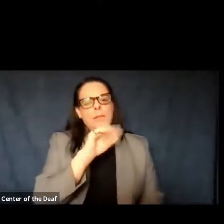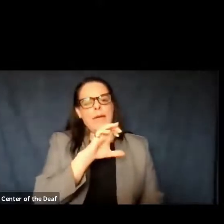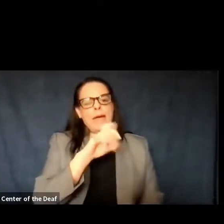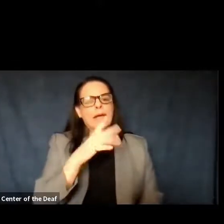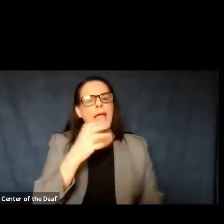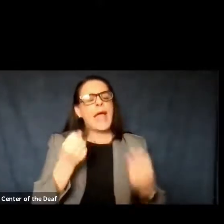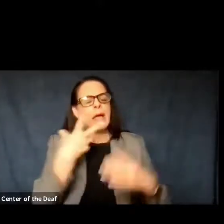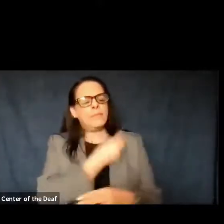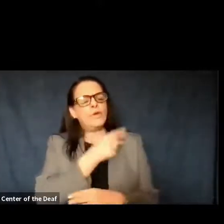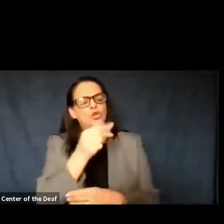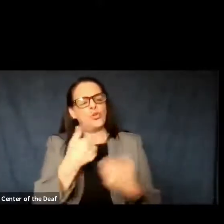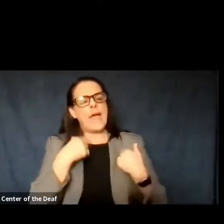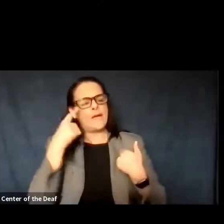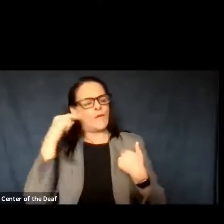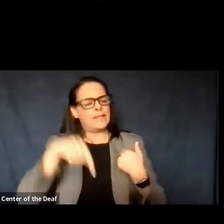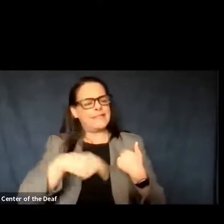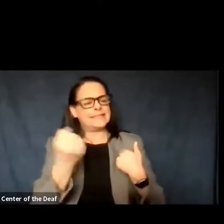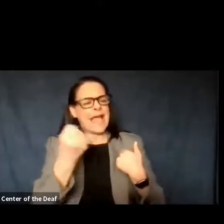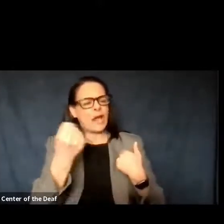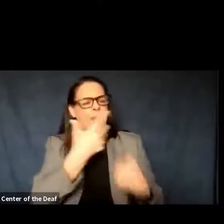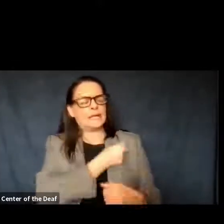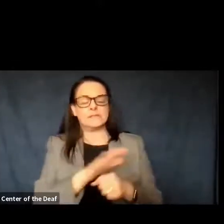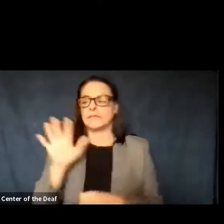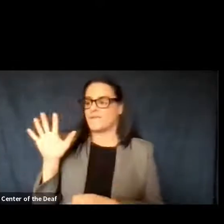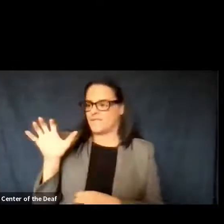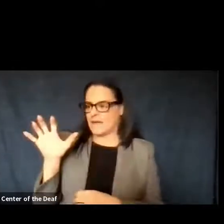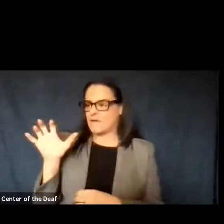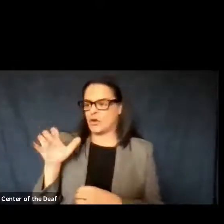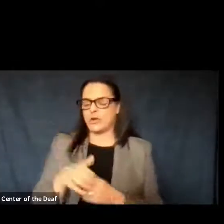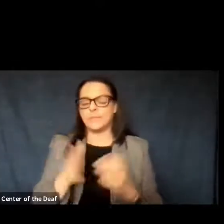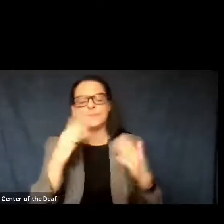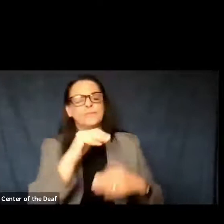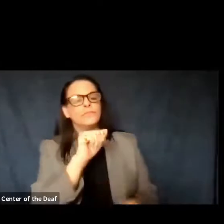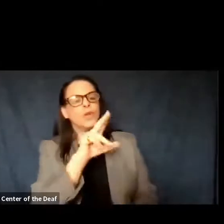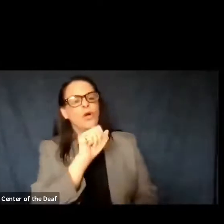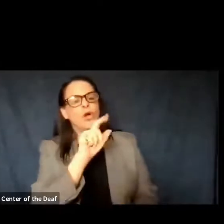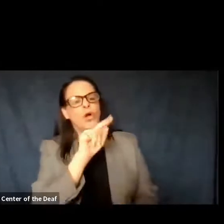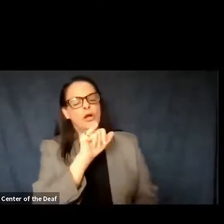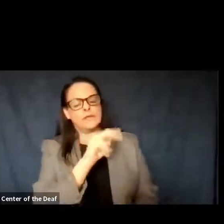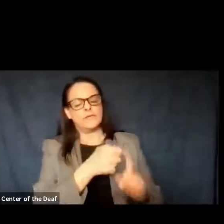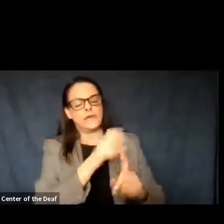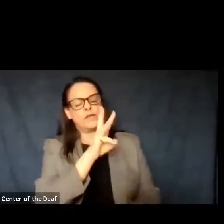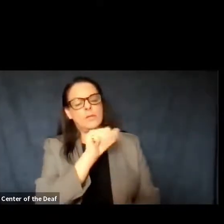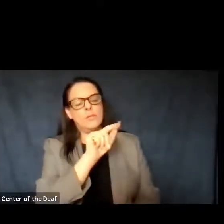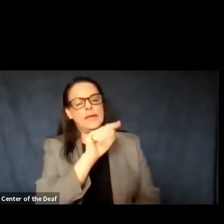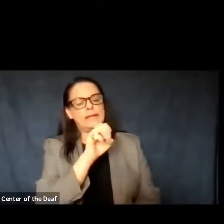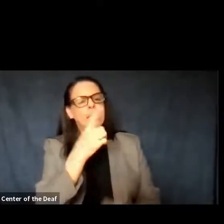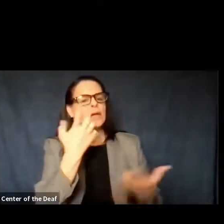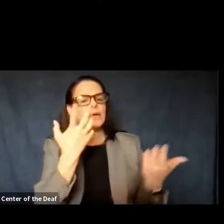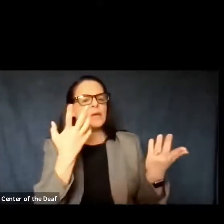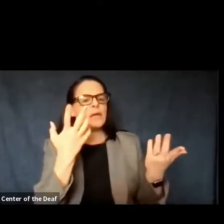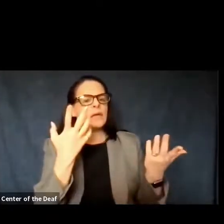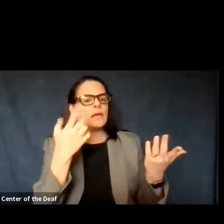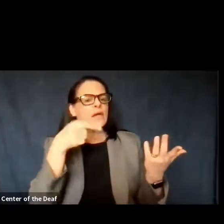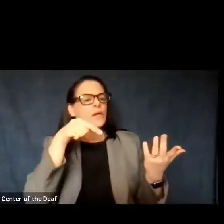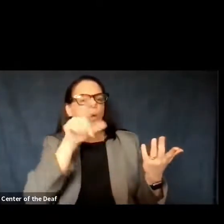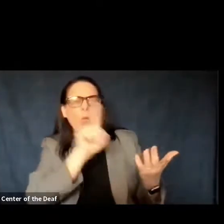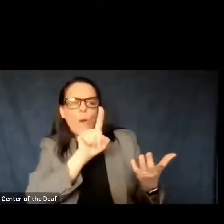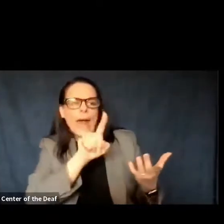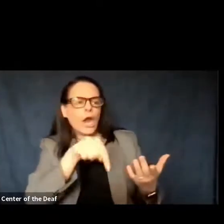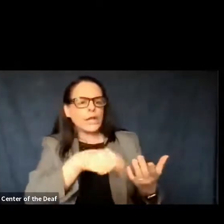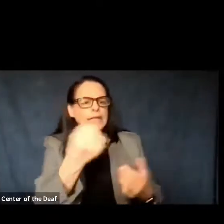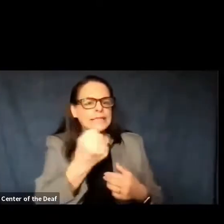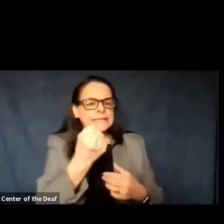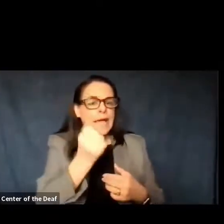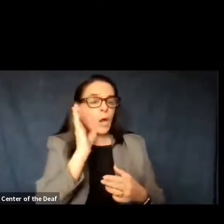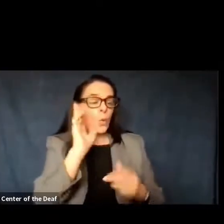Saturday's public clinic? 500. From Austin with WATE, what are the logistics of Saturday's event? Will